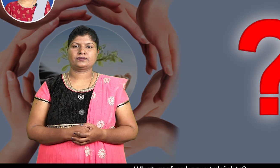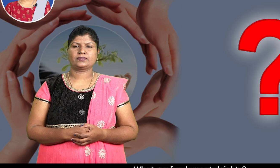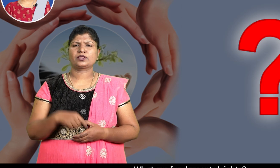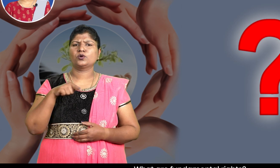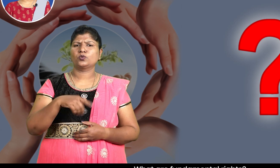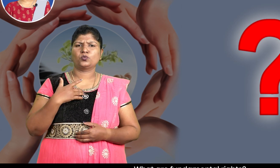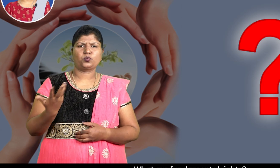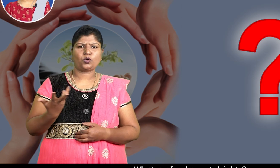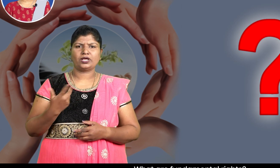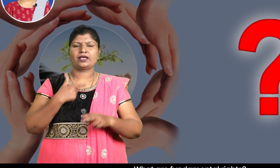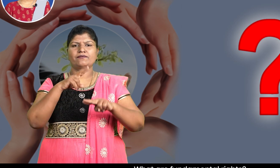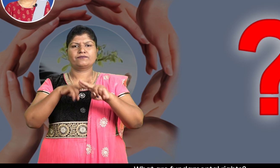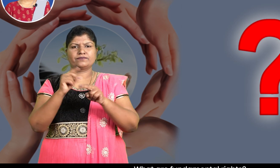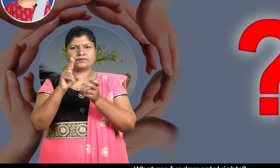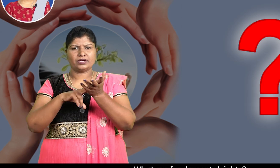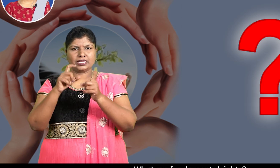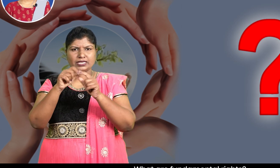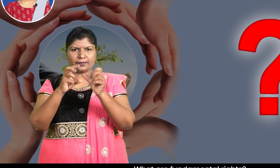What are fundamental rights?